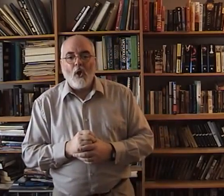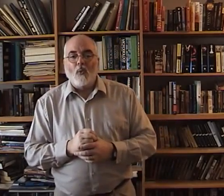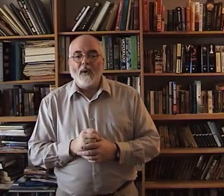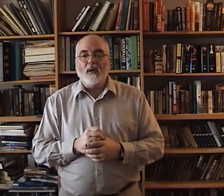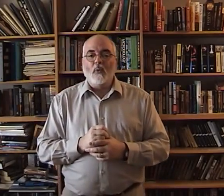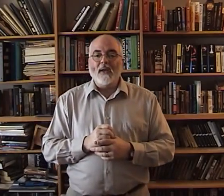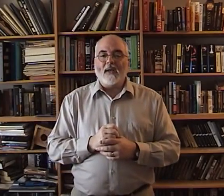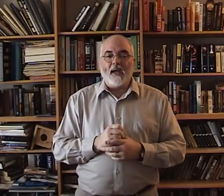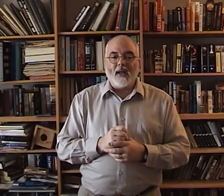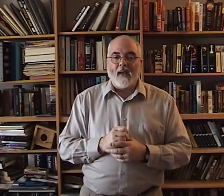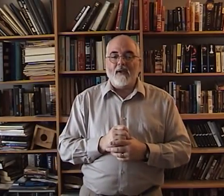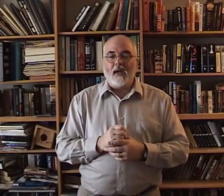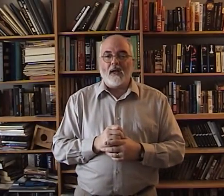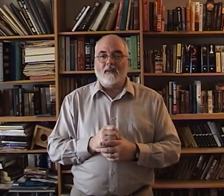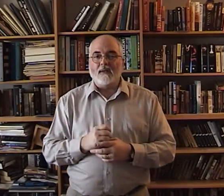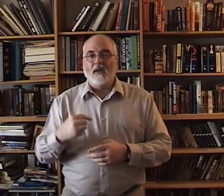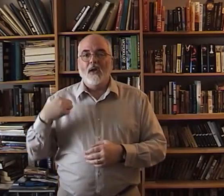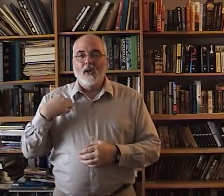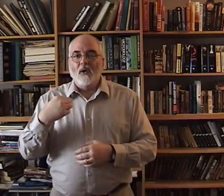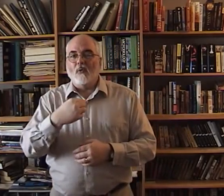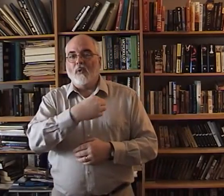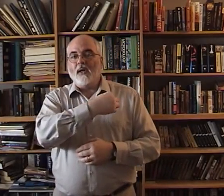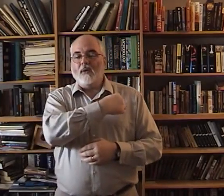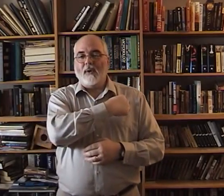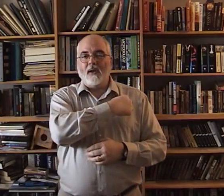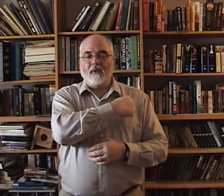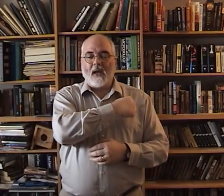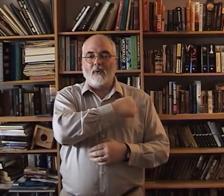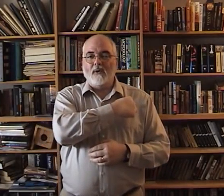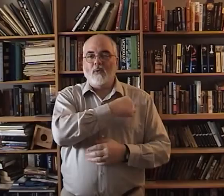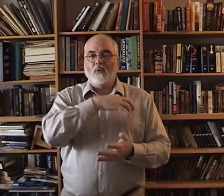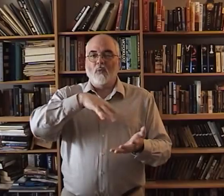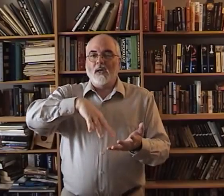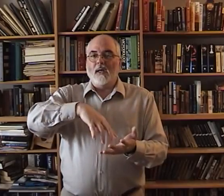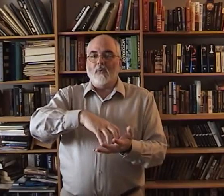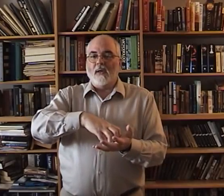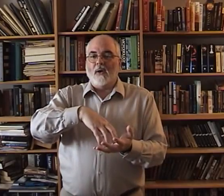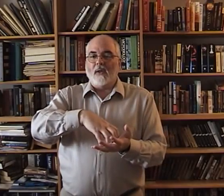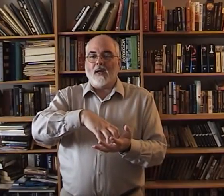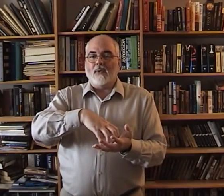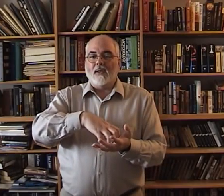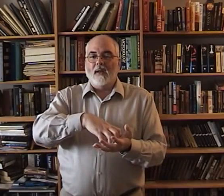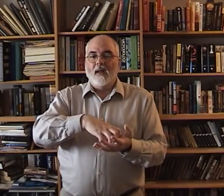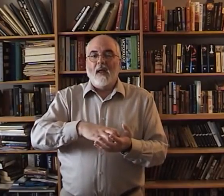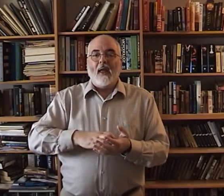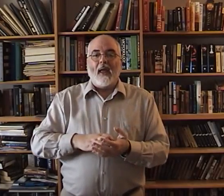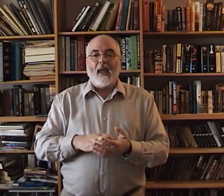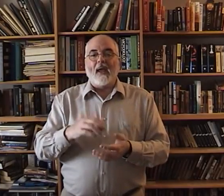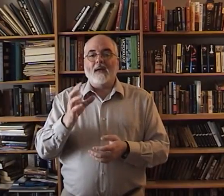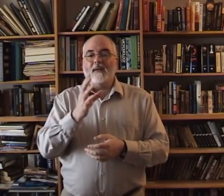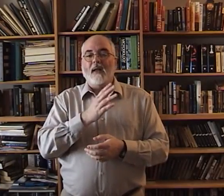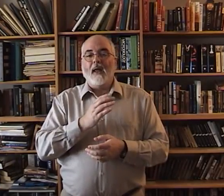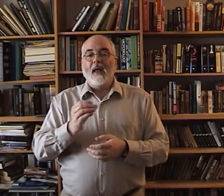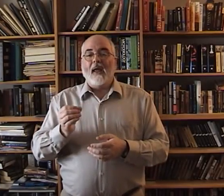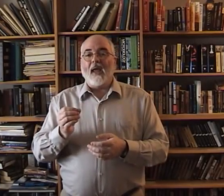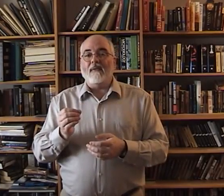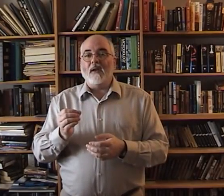We weak and heavy laden. We know that one. Weak, we know that one. And heavy